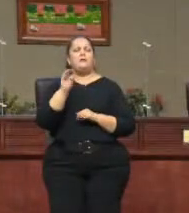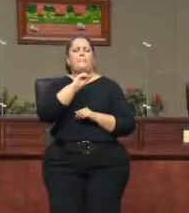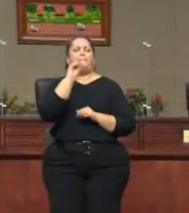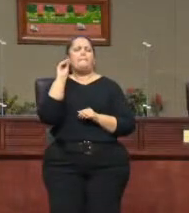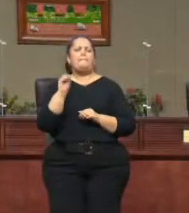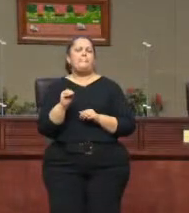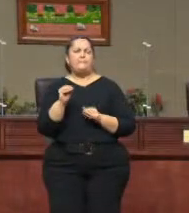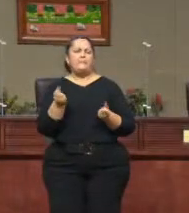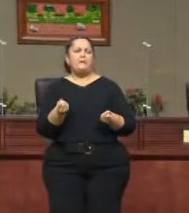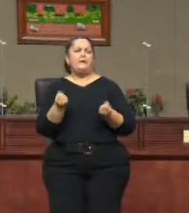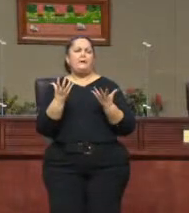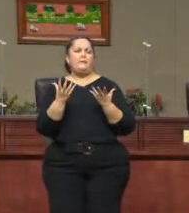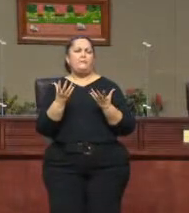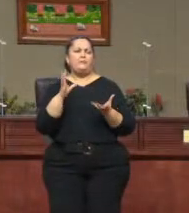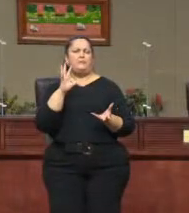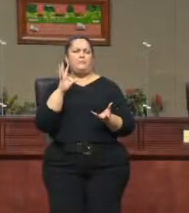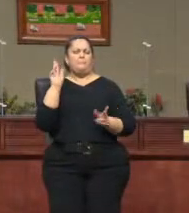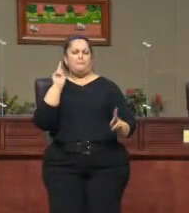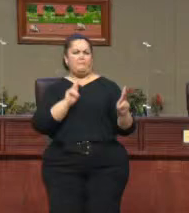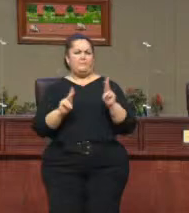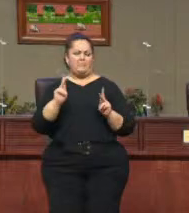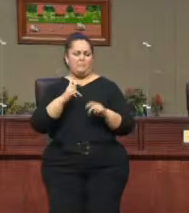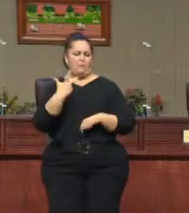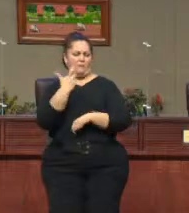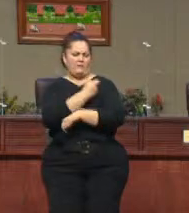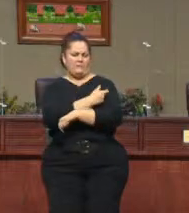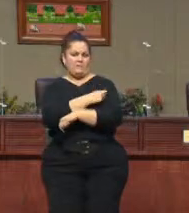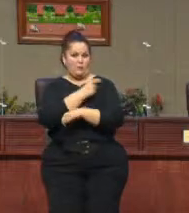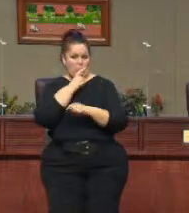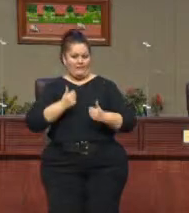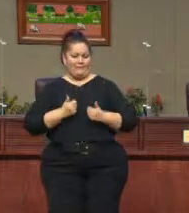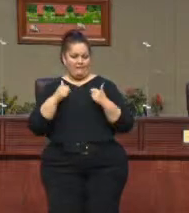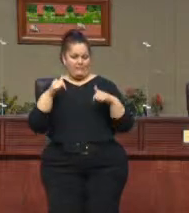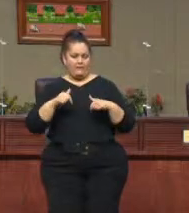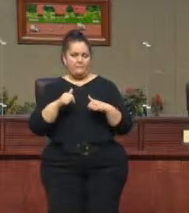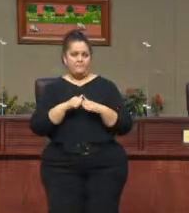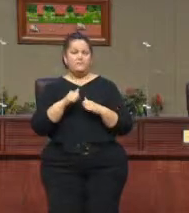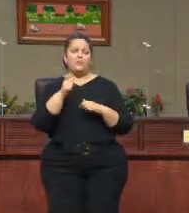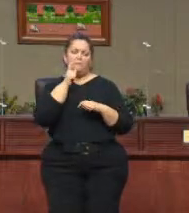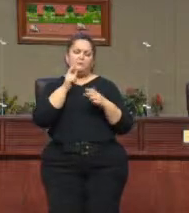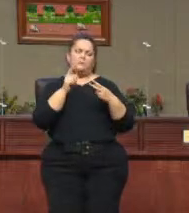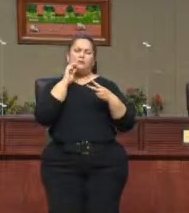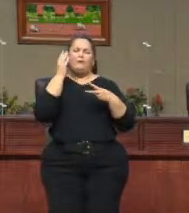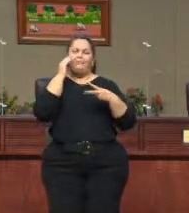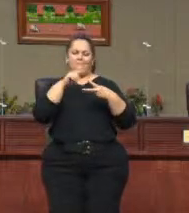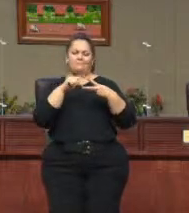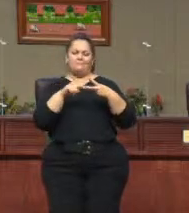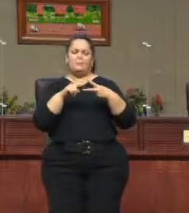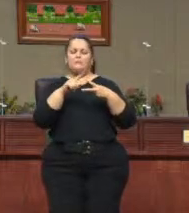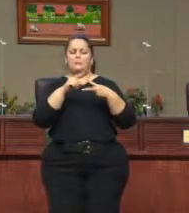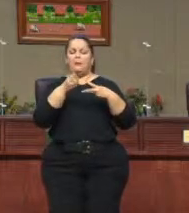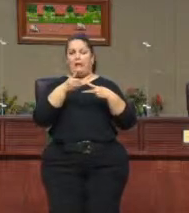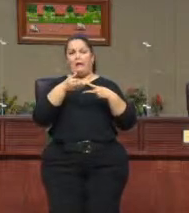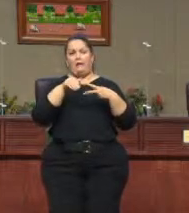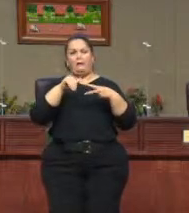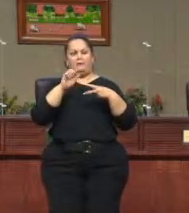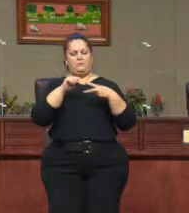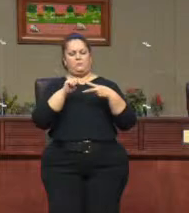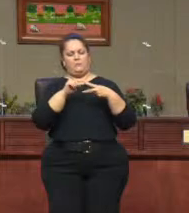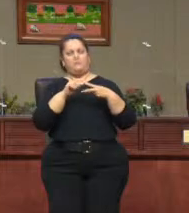of the total Orange County residents who have received at least one dose of the COVID-19 vaccine.